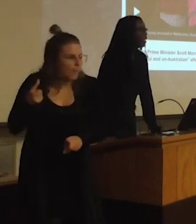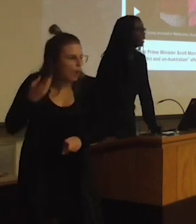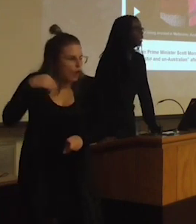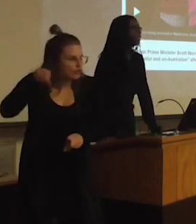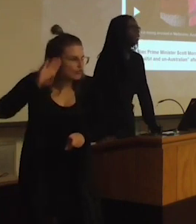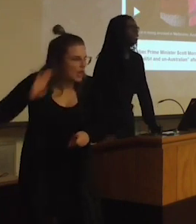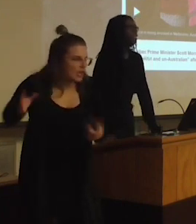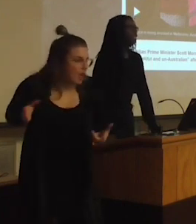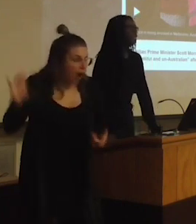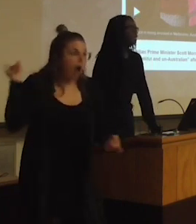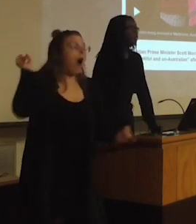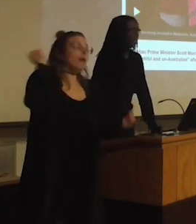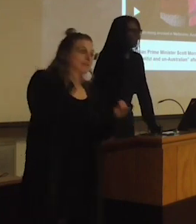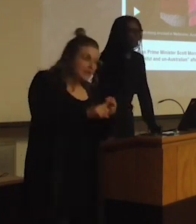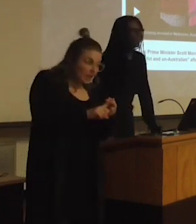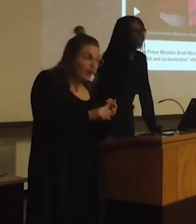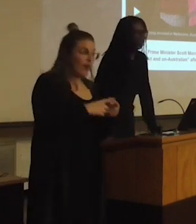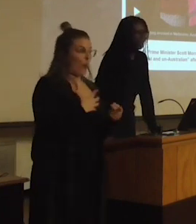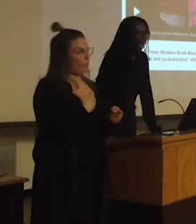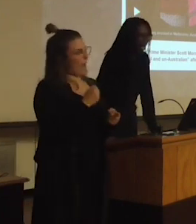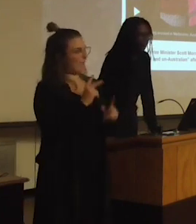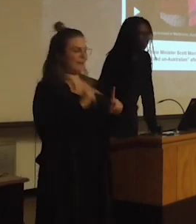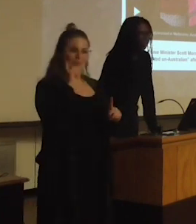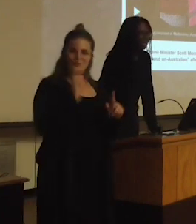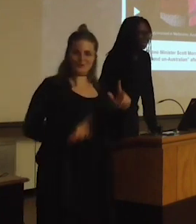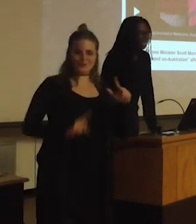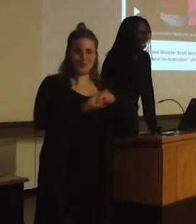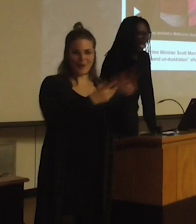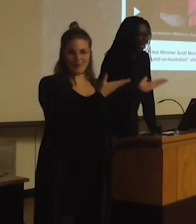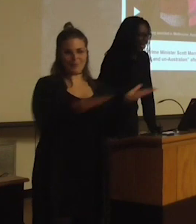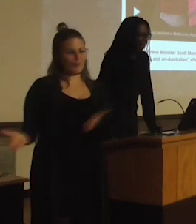business there until white people showed up?